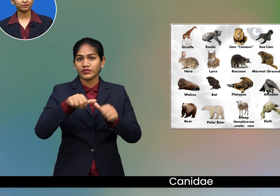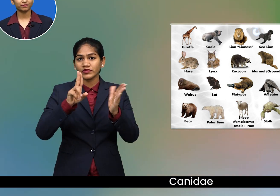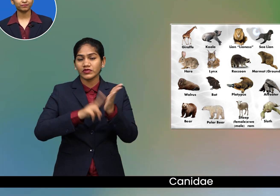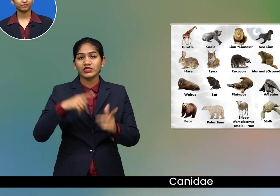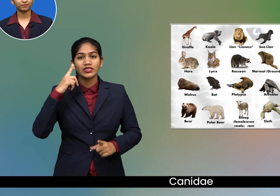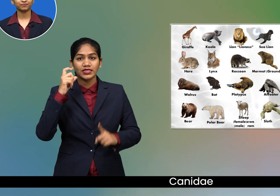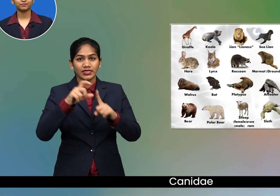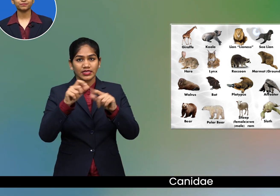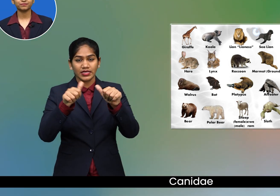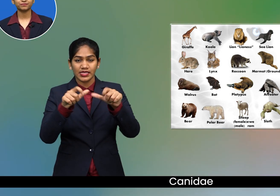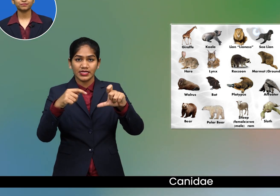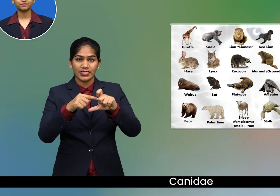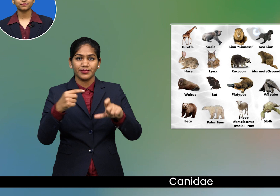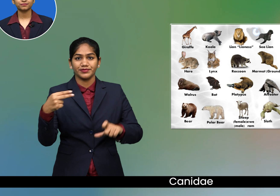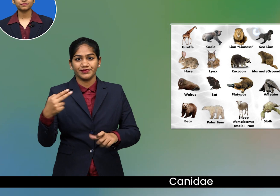Canidae.